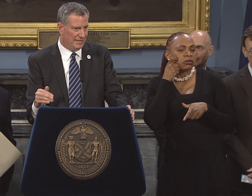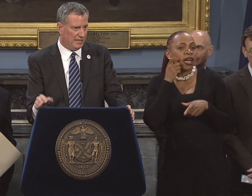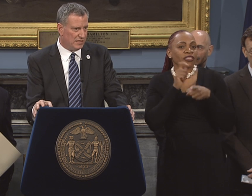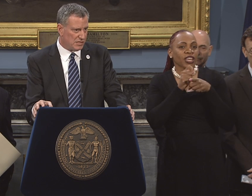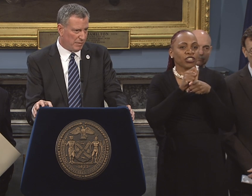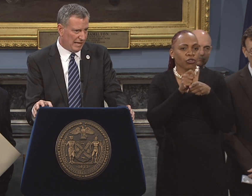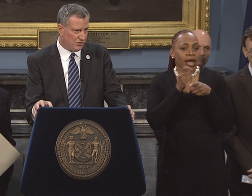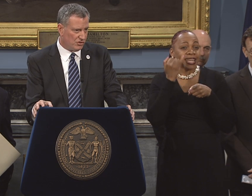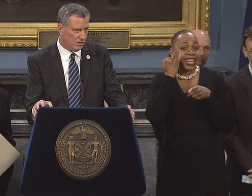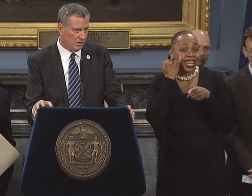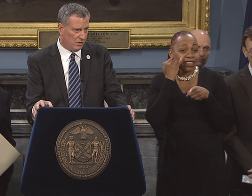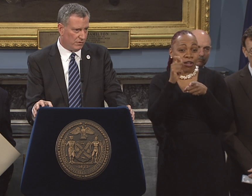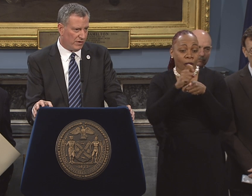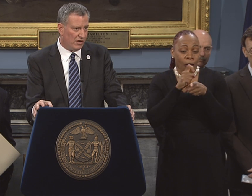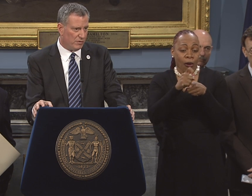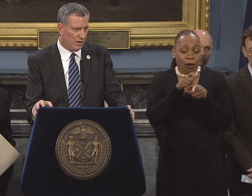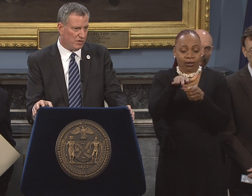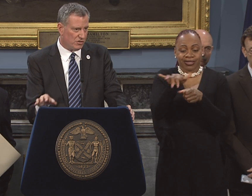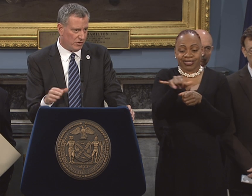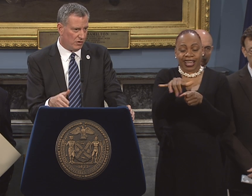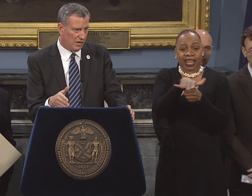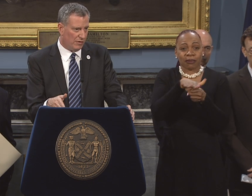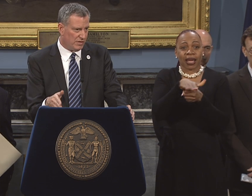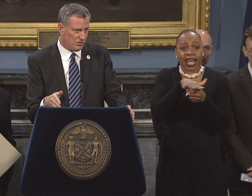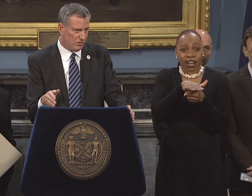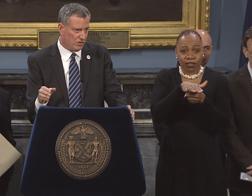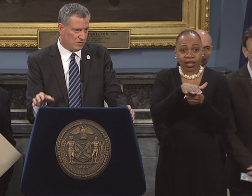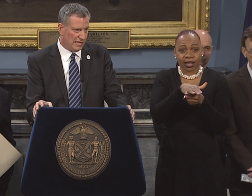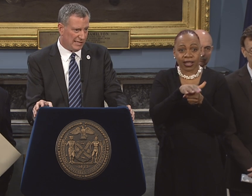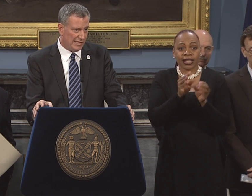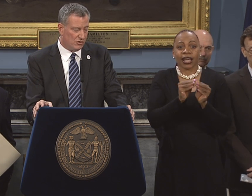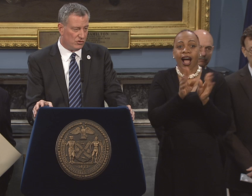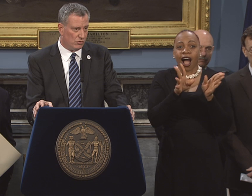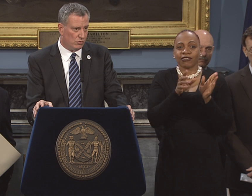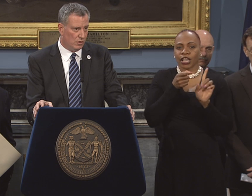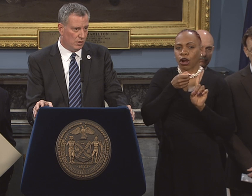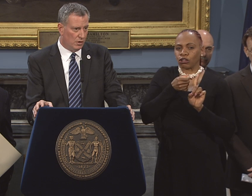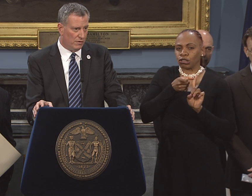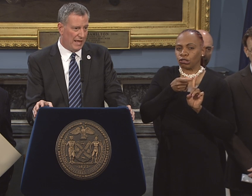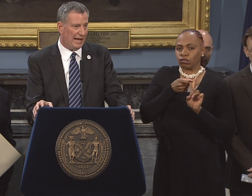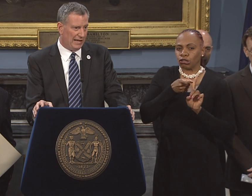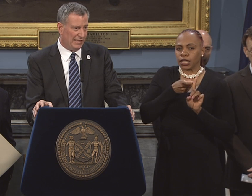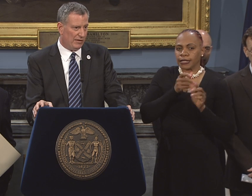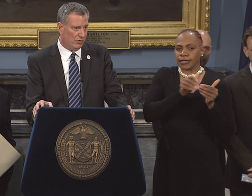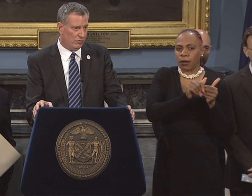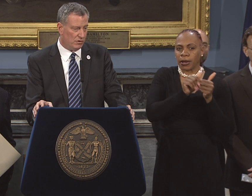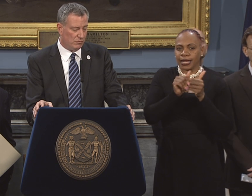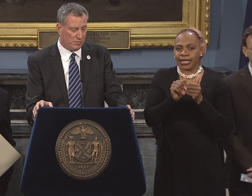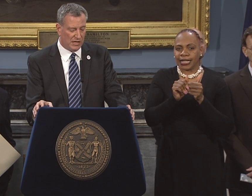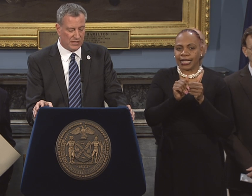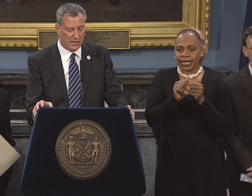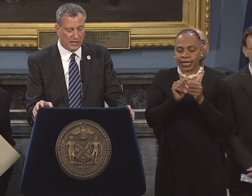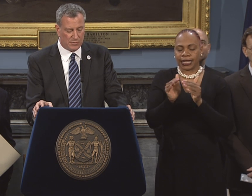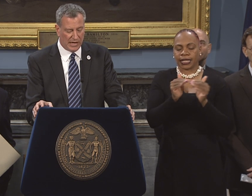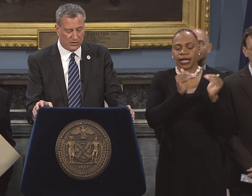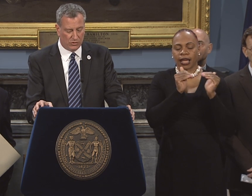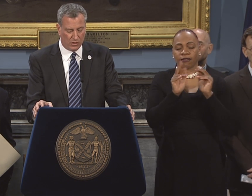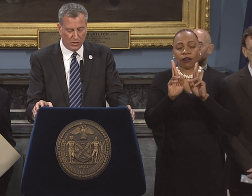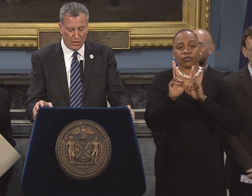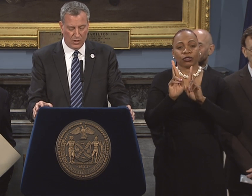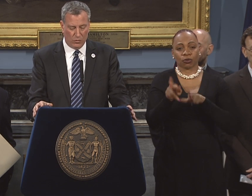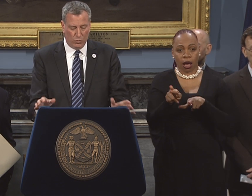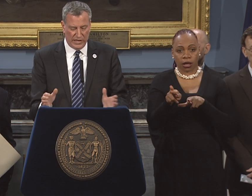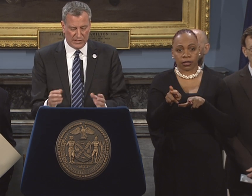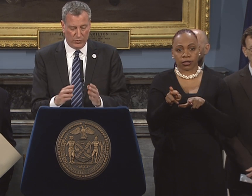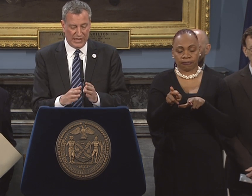to immediately dispatch the fire department. So there are obvious triggers that lead to that kind of level of response. I think it gets back to,